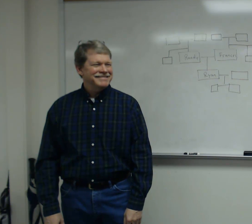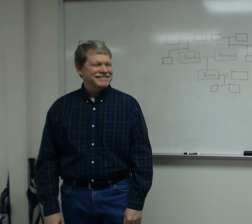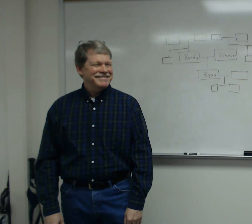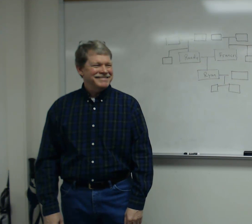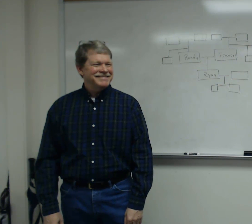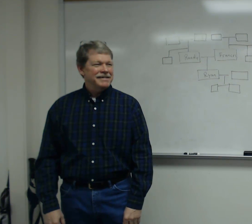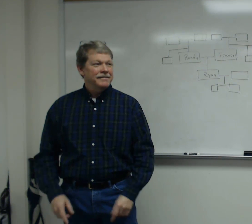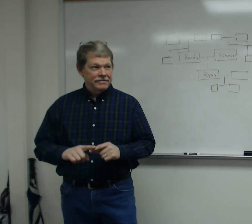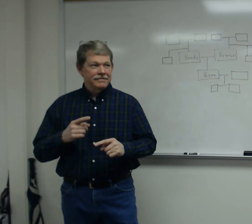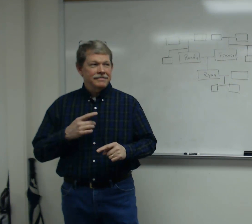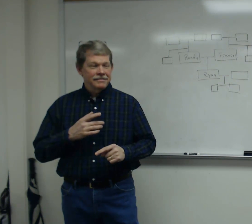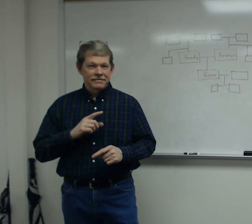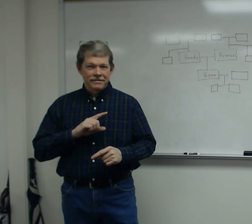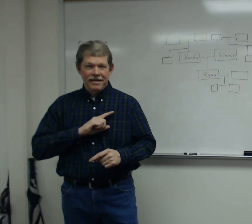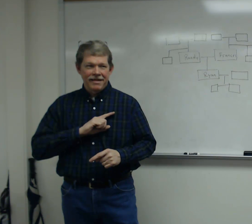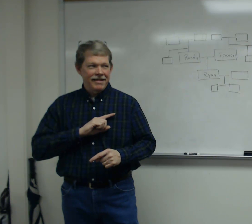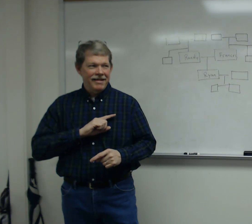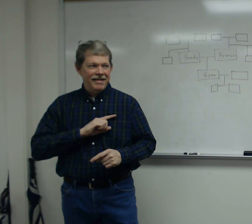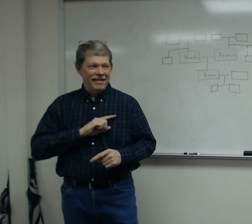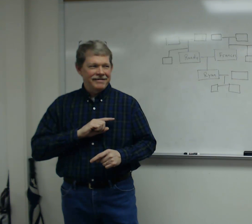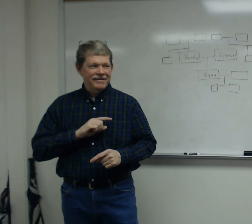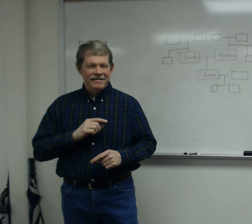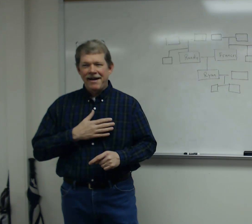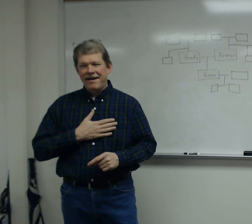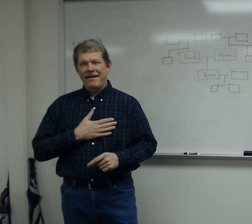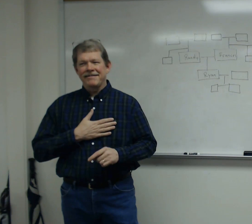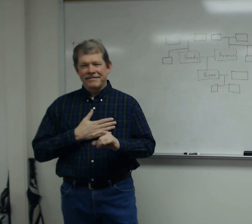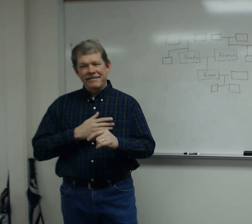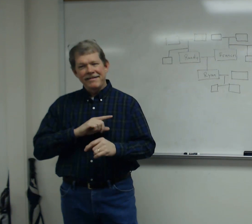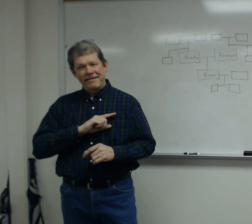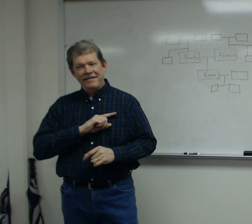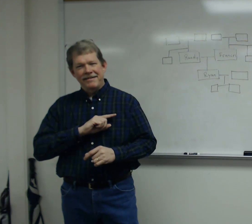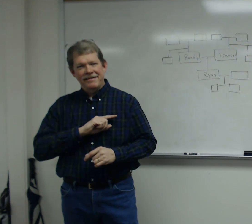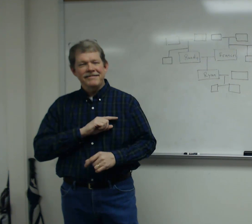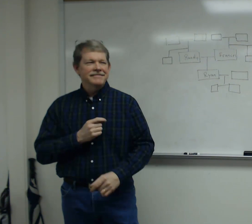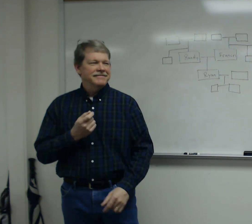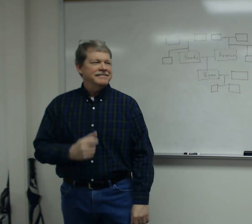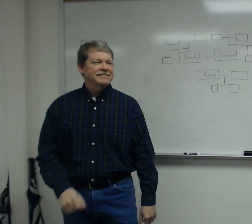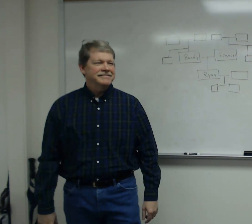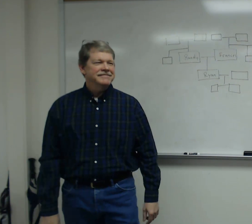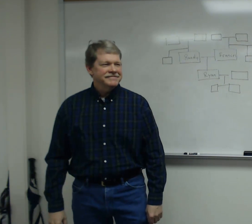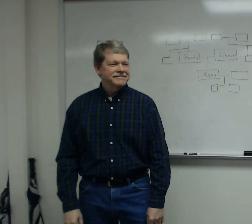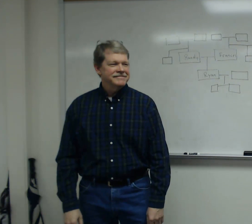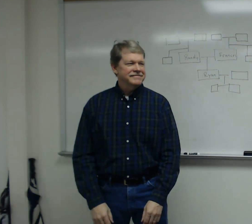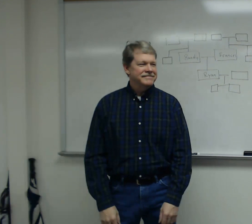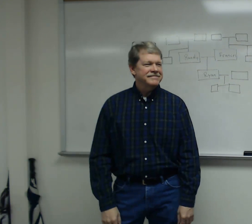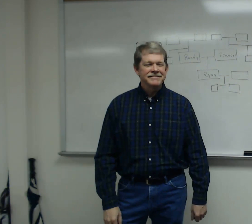Still as a mouse. And that was nerve-wracking. My heart was beating hard then. Yes, yes.